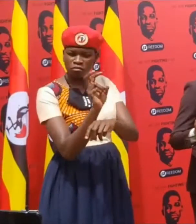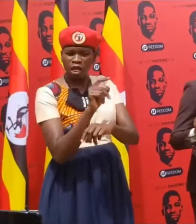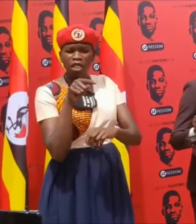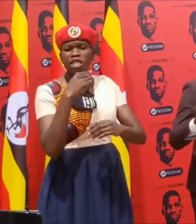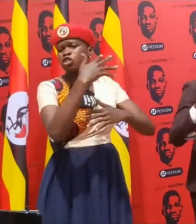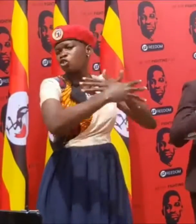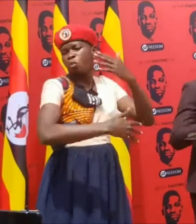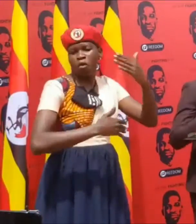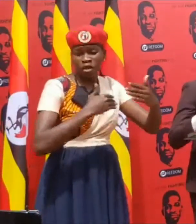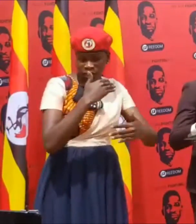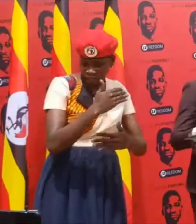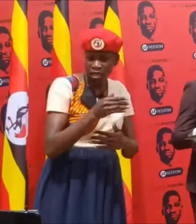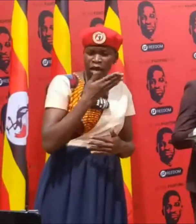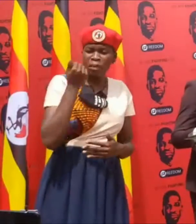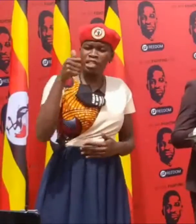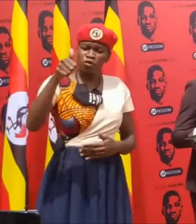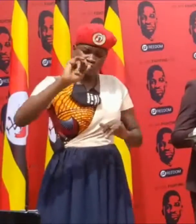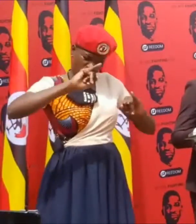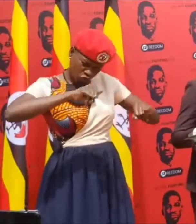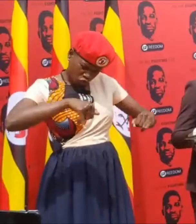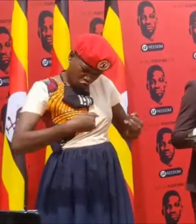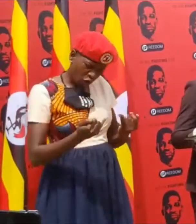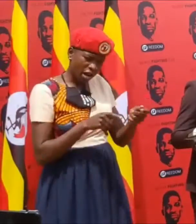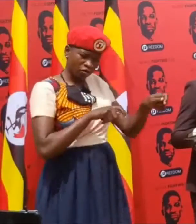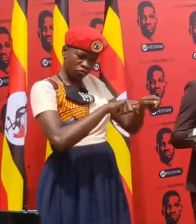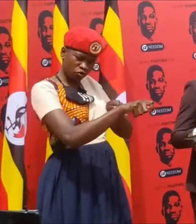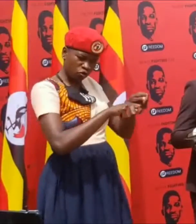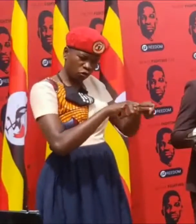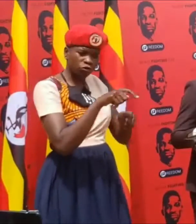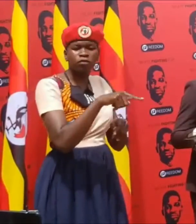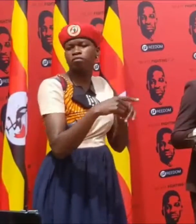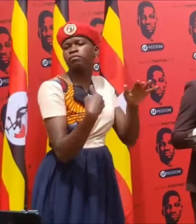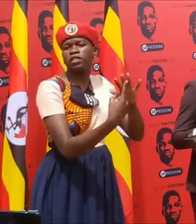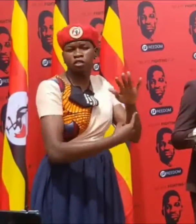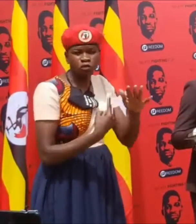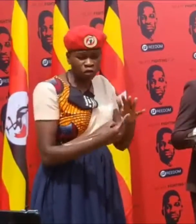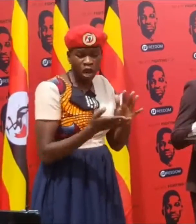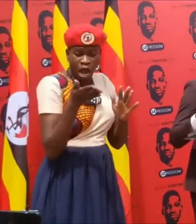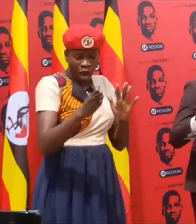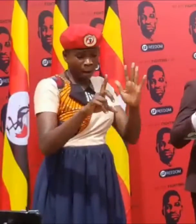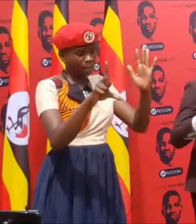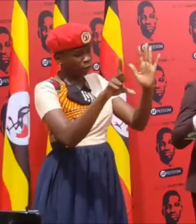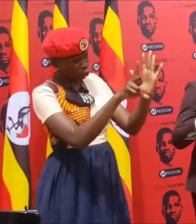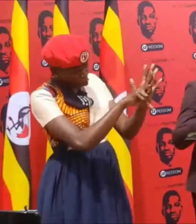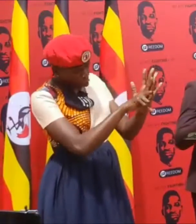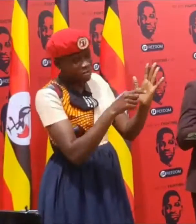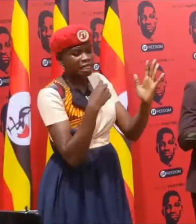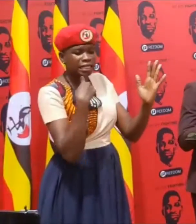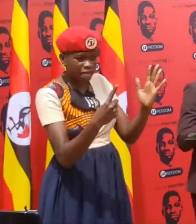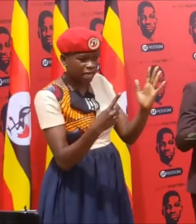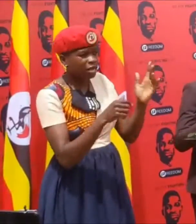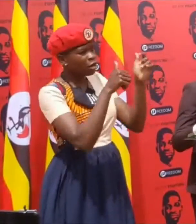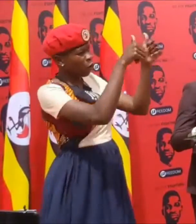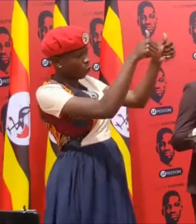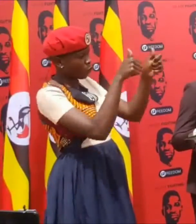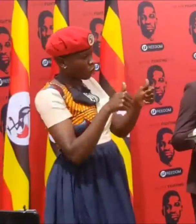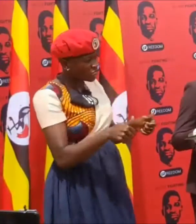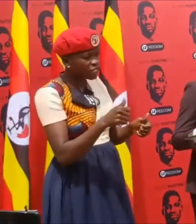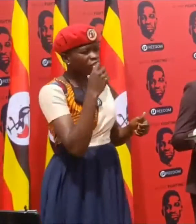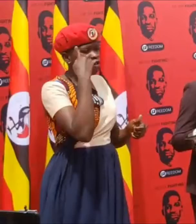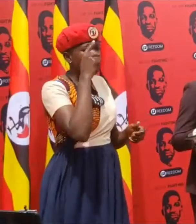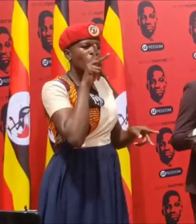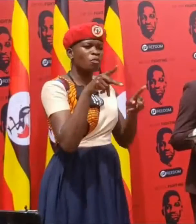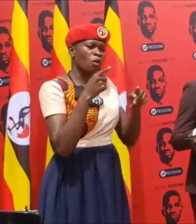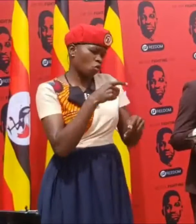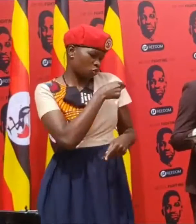Because there are laws which provide that posters of aspirants don't get to be pulled